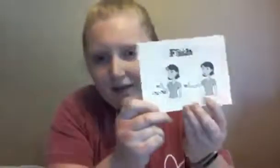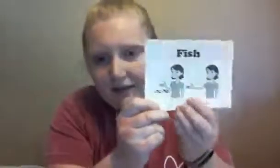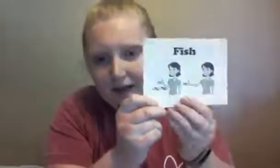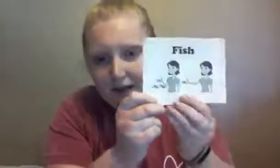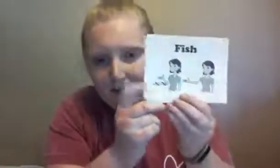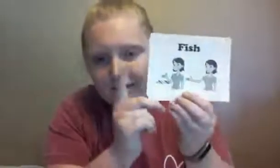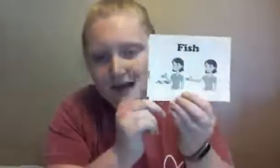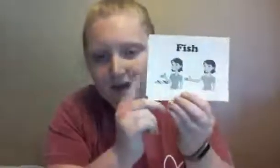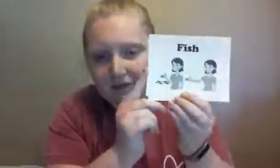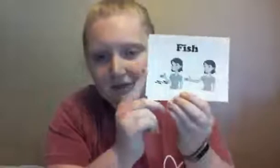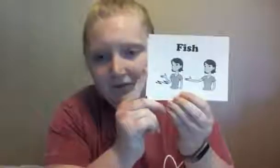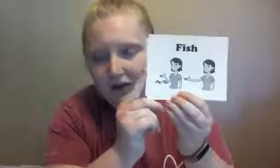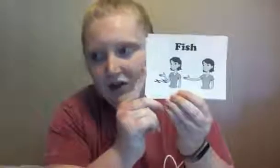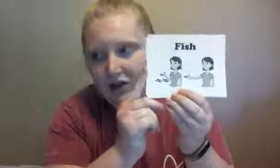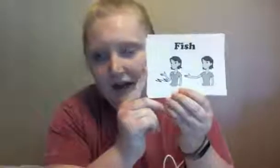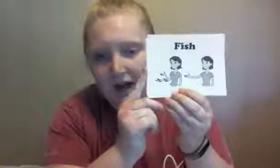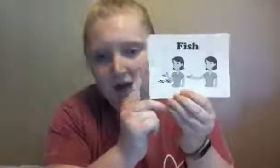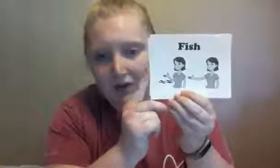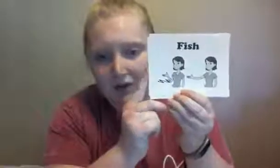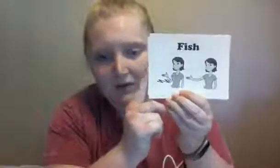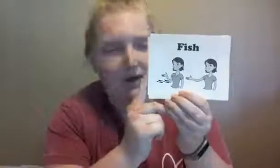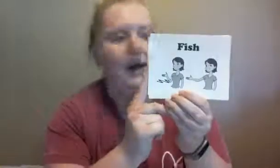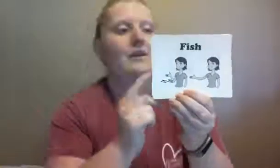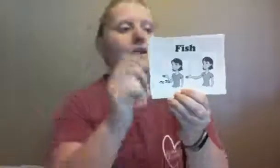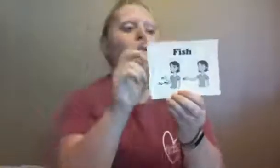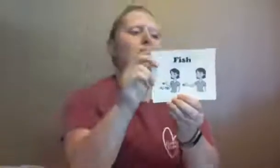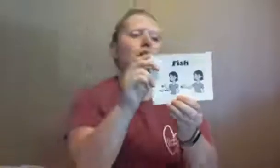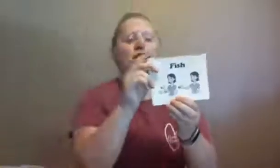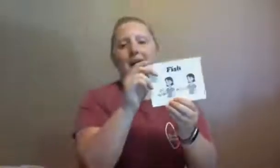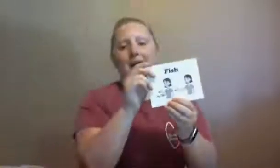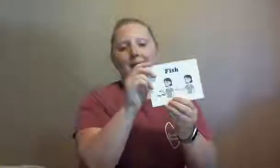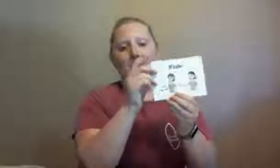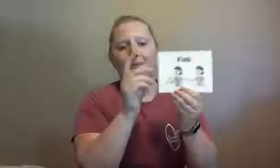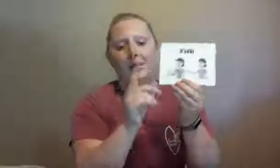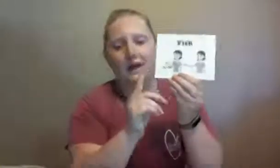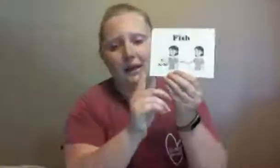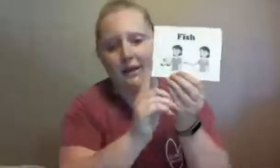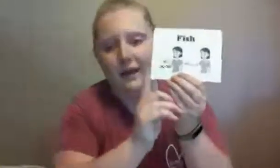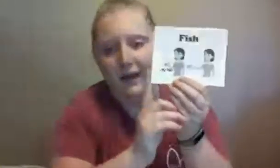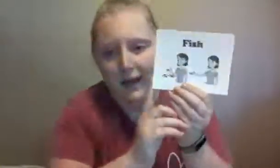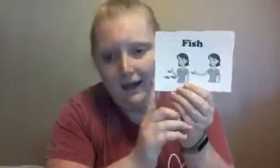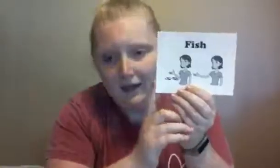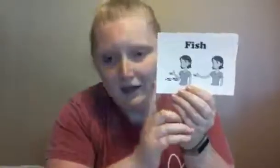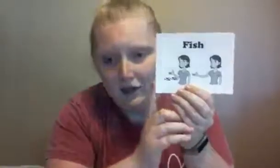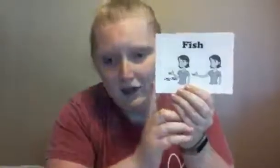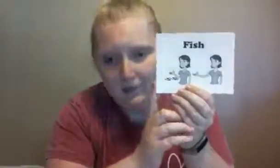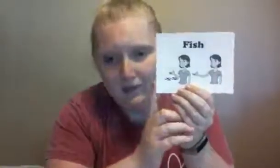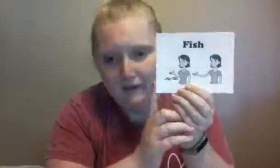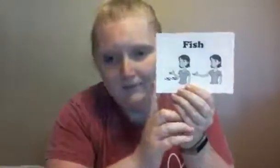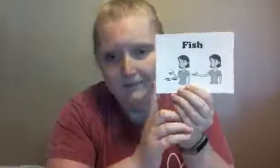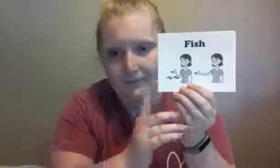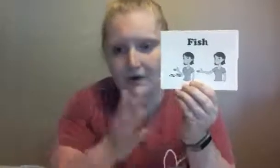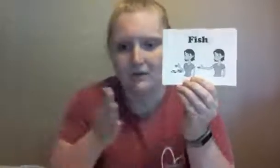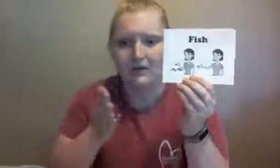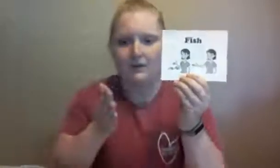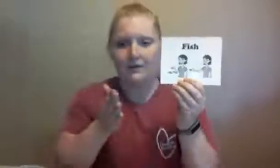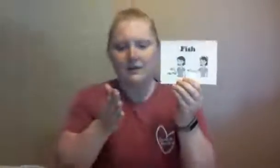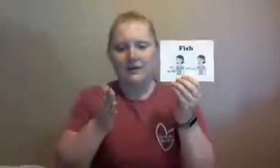The next sign is fish. Now I also have a fish pet, but I couldn't show her. So fish is